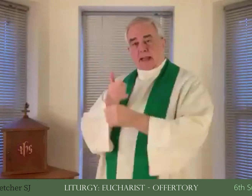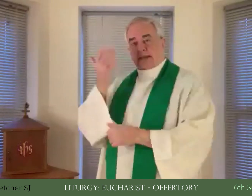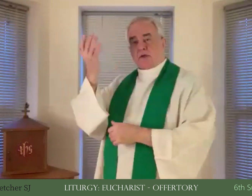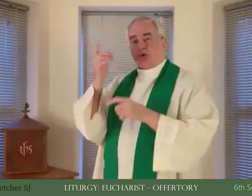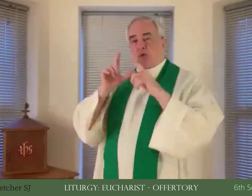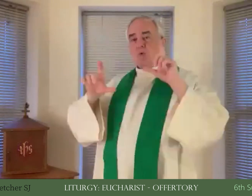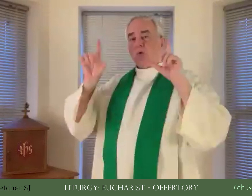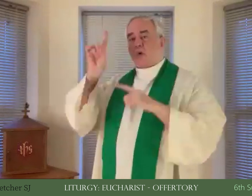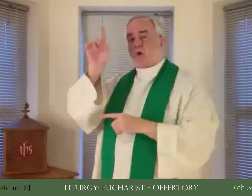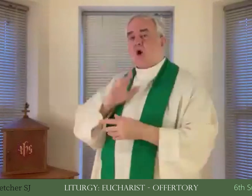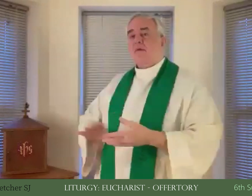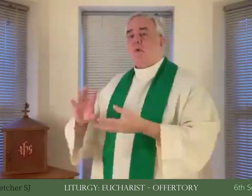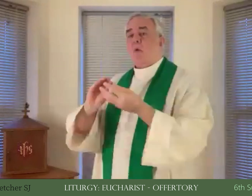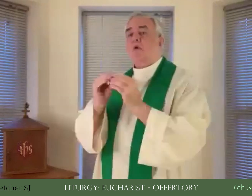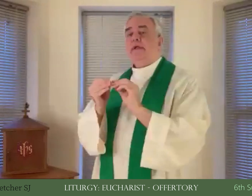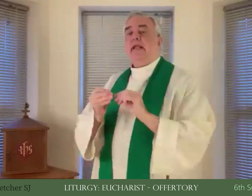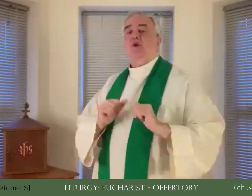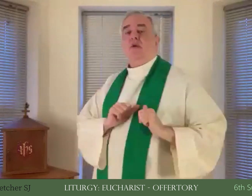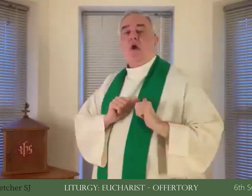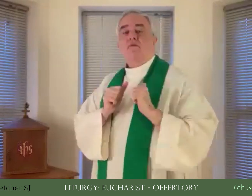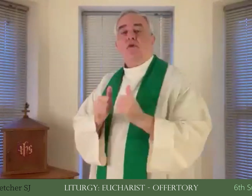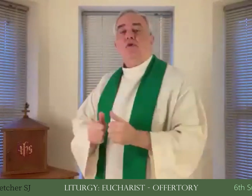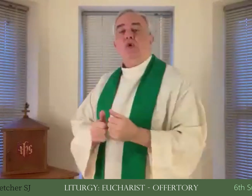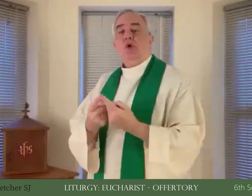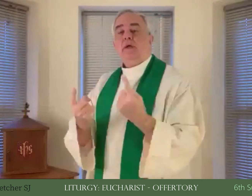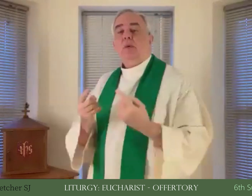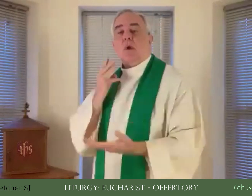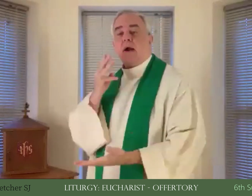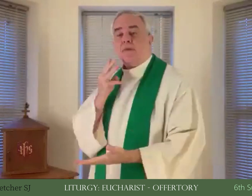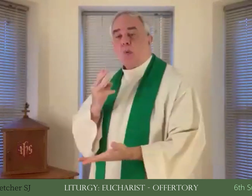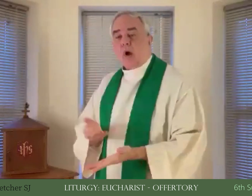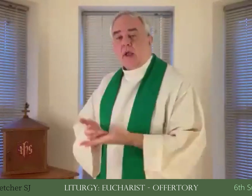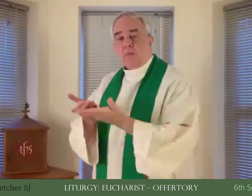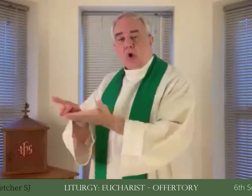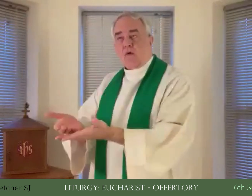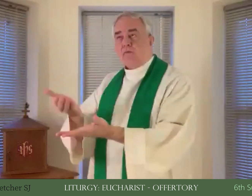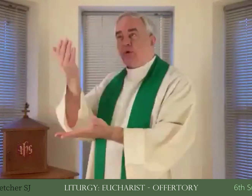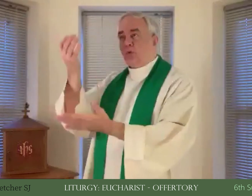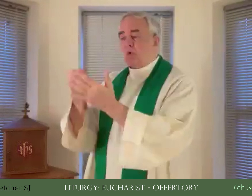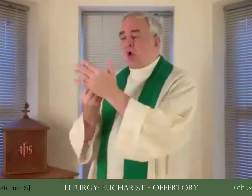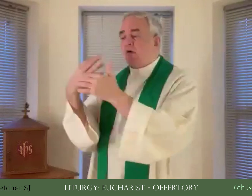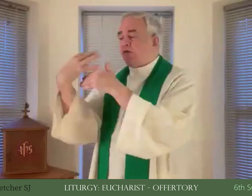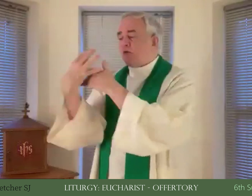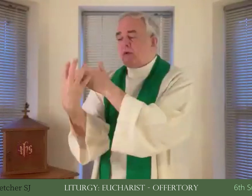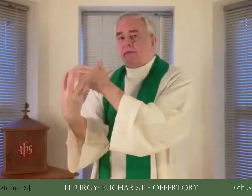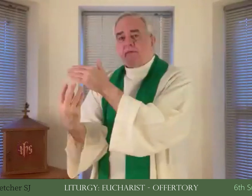Blessed are you, Lord God of all creation, for through your goodness we have this vine we offer you. Fruit of the